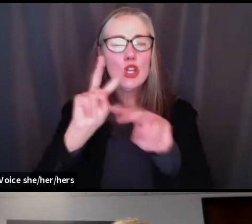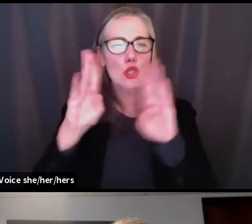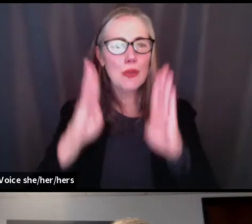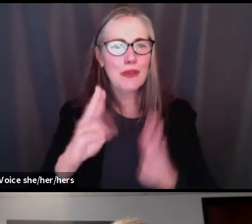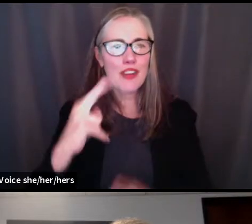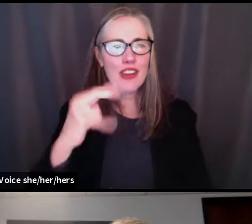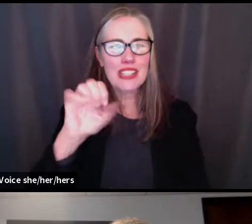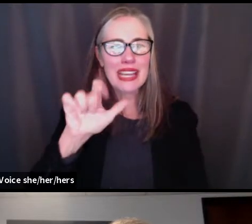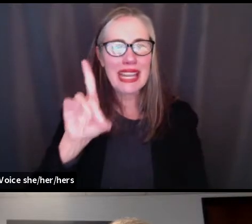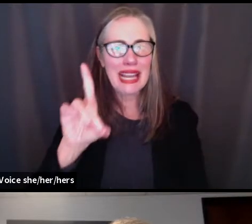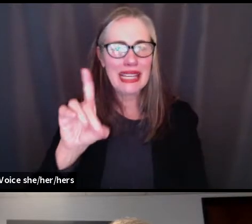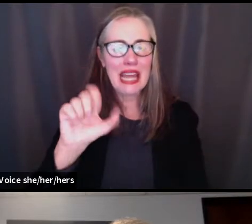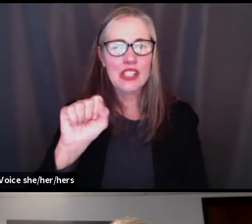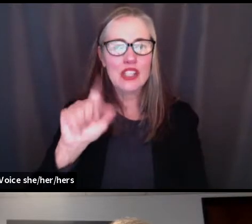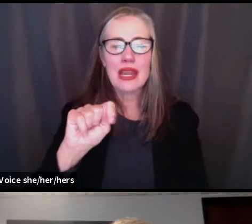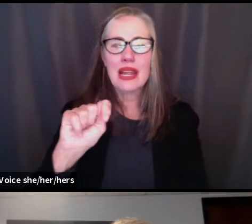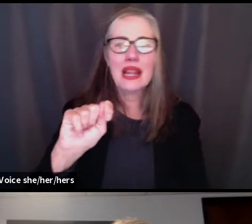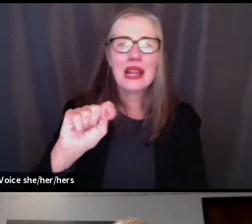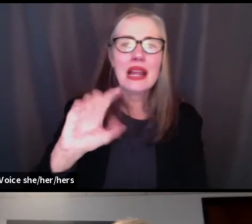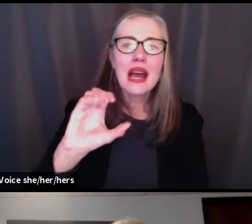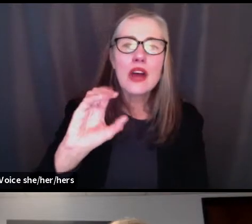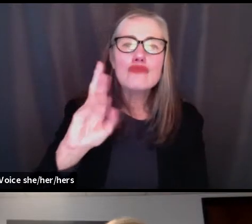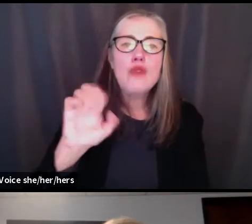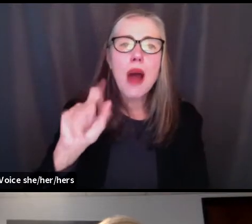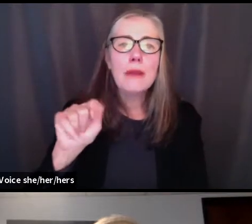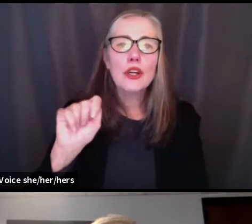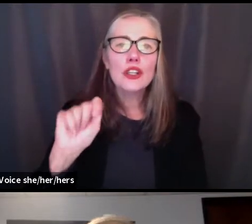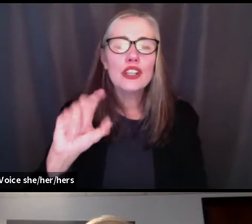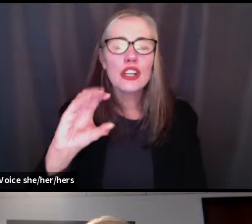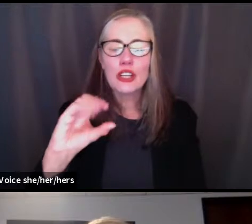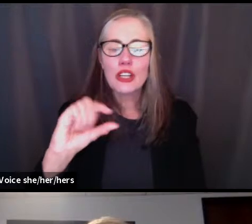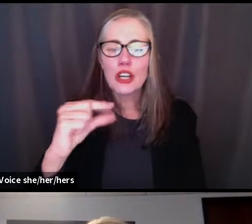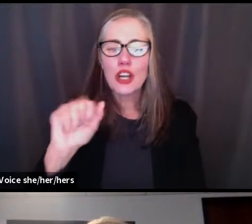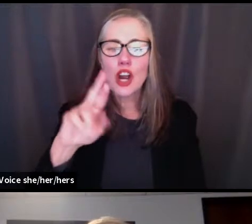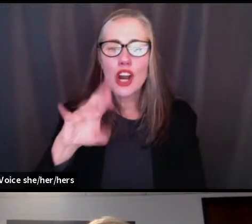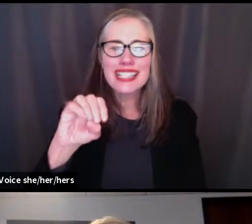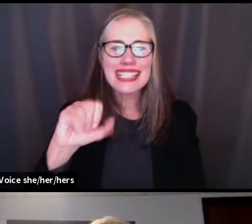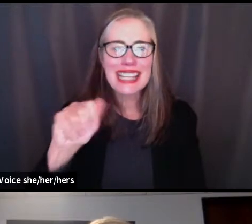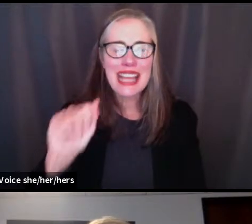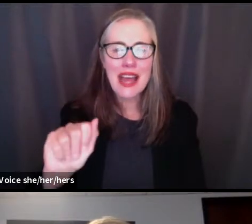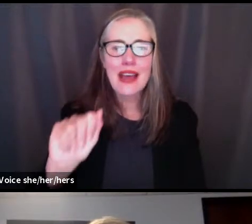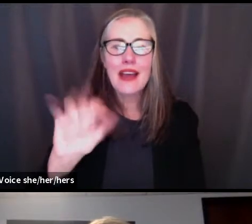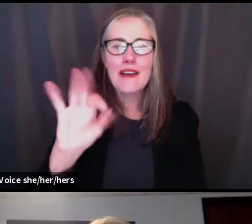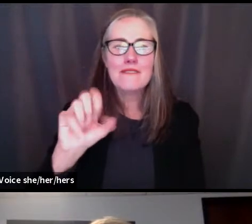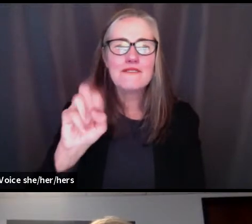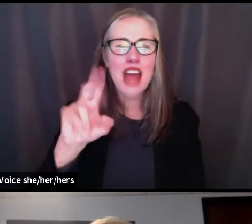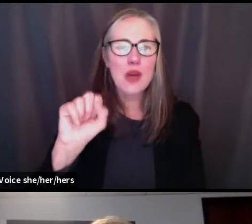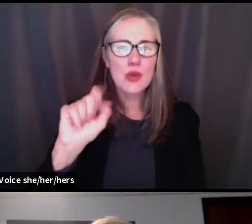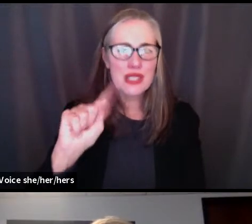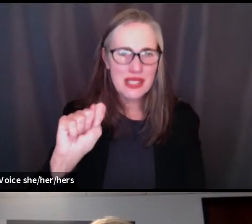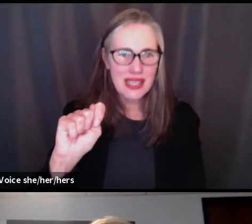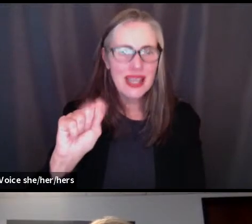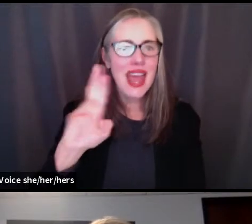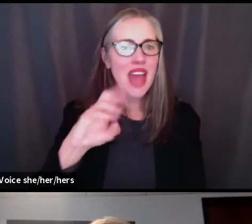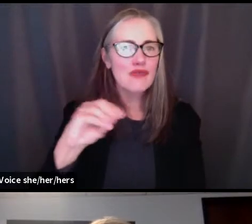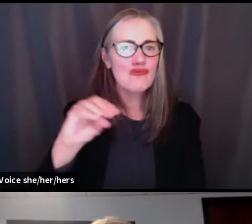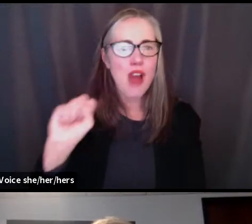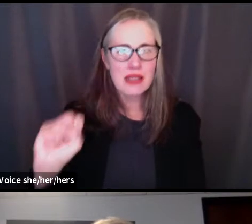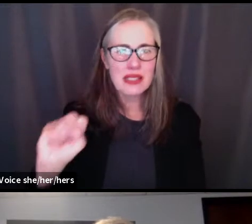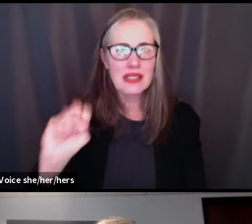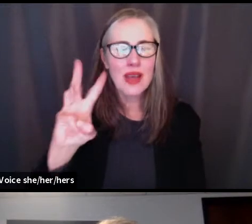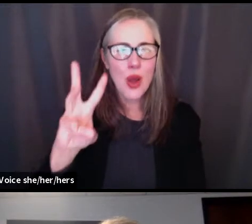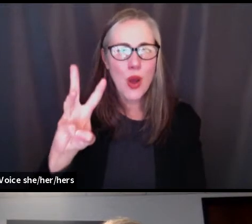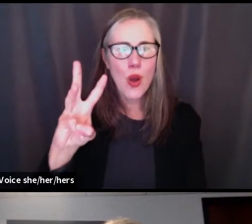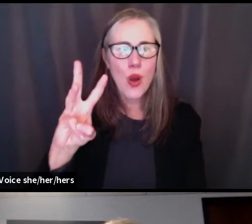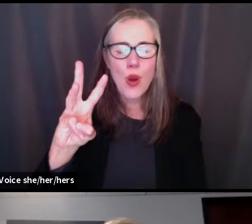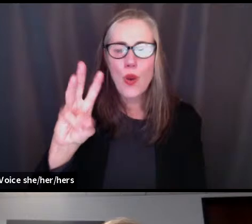Robert Garcia, Alicia Rockmore, Kristen Bertolina, Faust, and Roz Wyman. We are very happy to have Roz